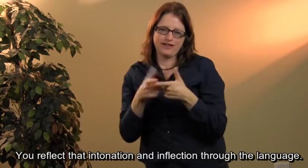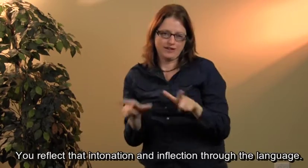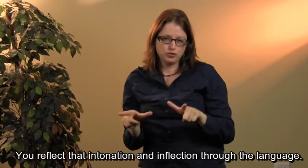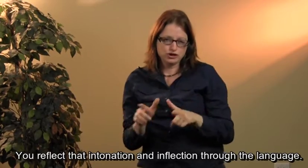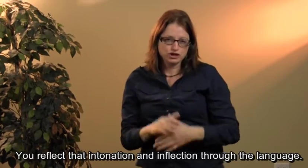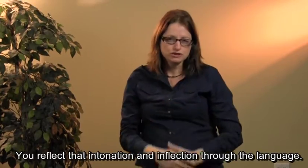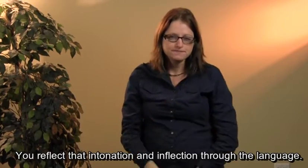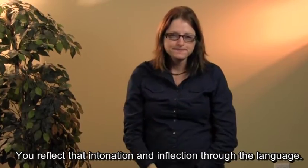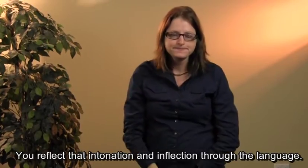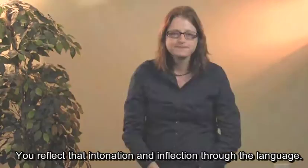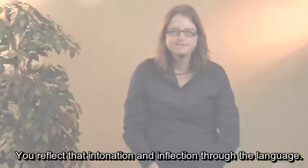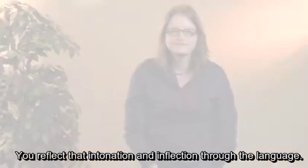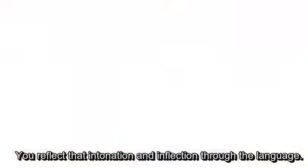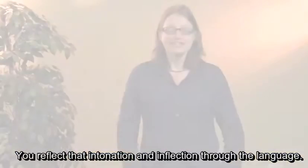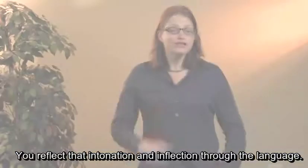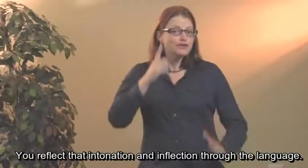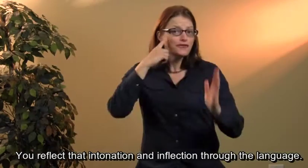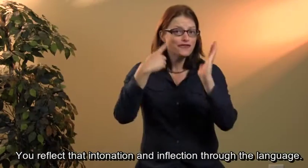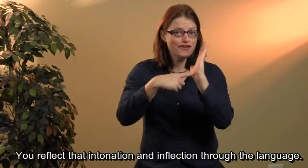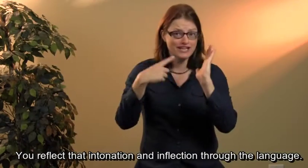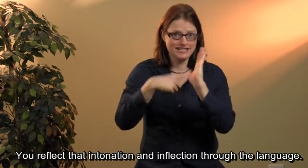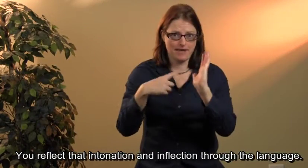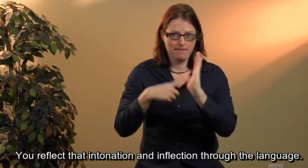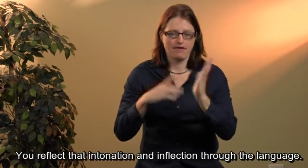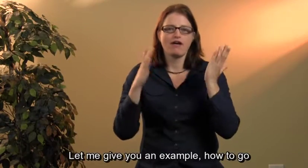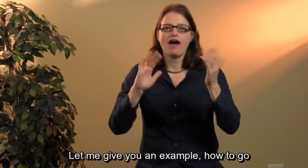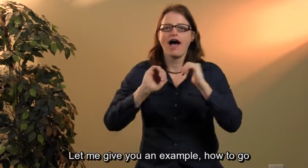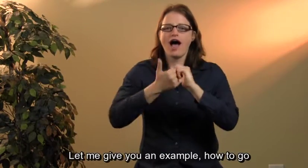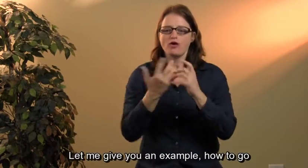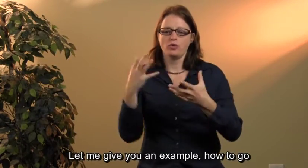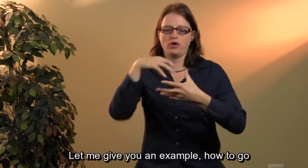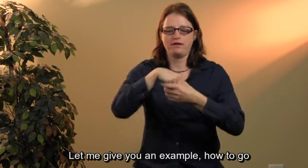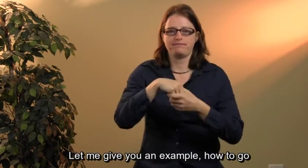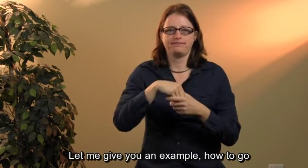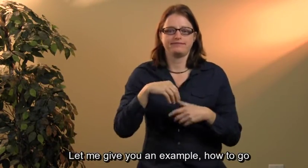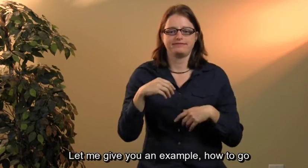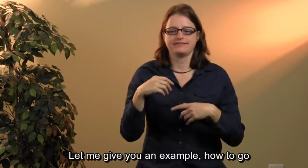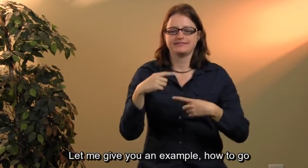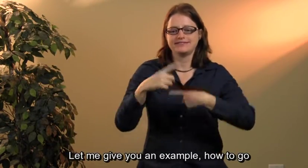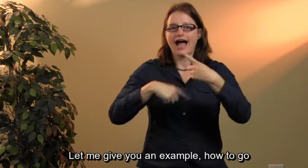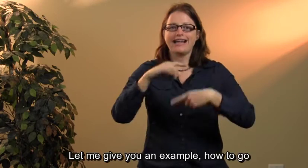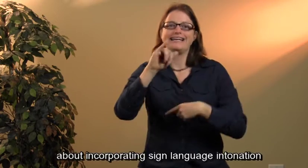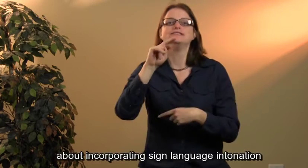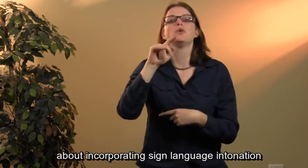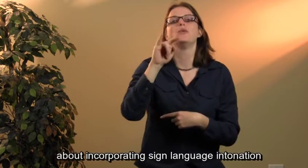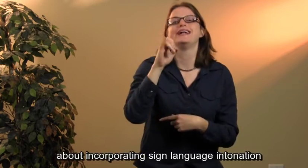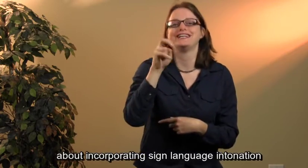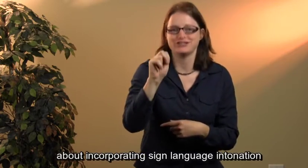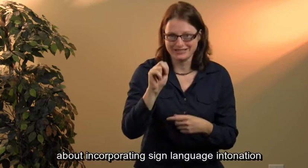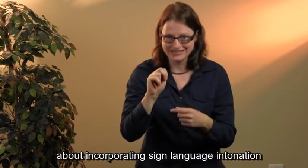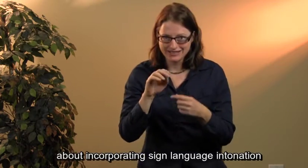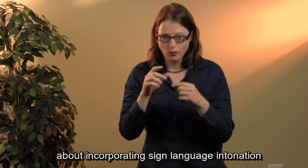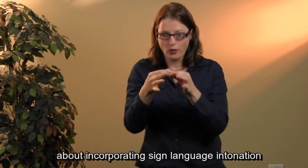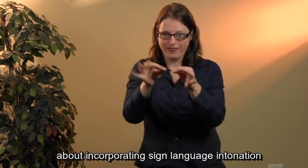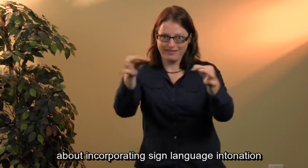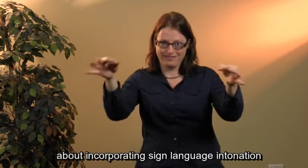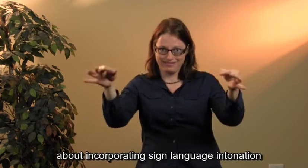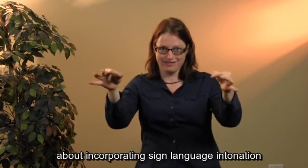reflect that intonation and inflection through the language. Let me give you an example how to go about incorporating sign